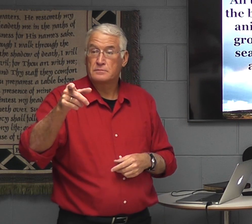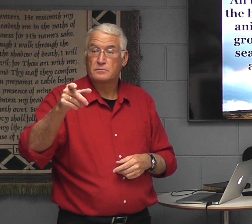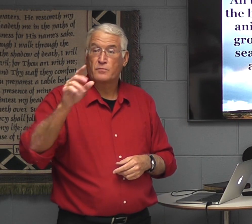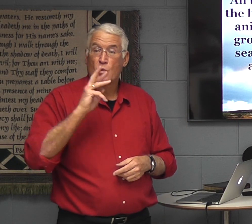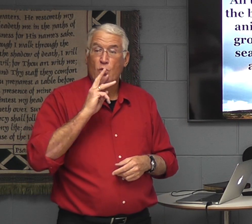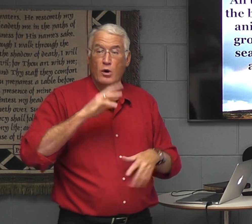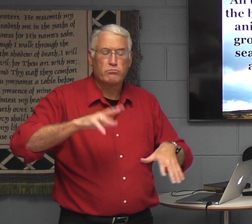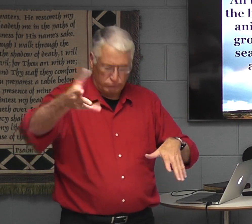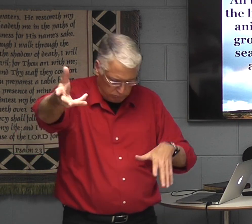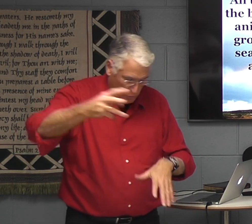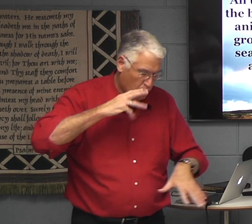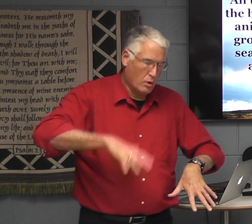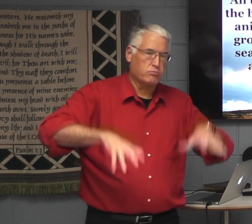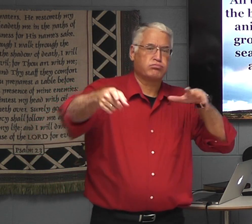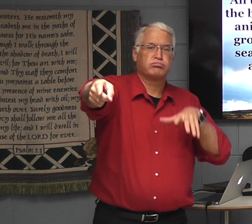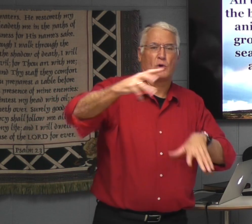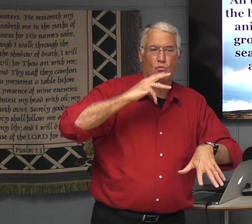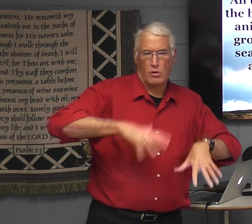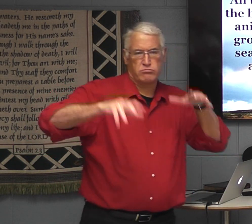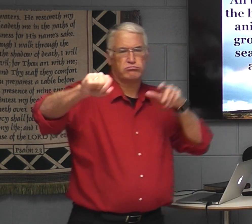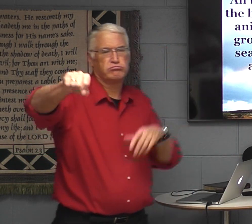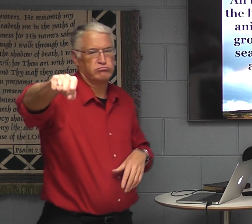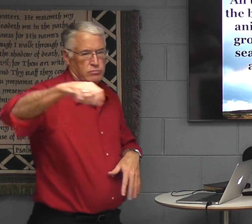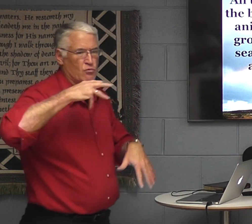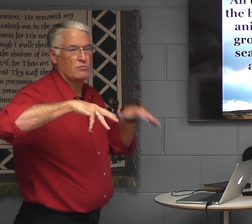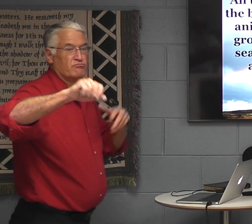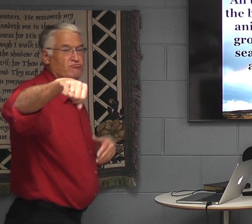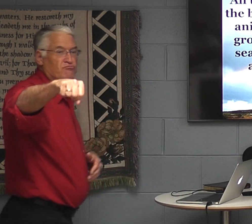destructive. And the flood, yes.